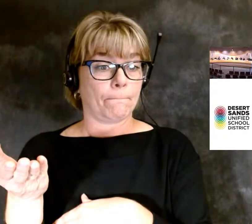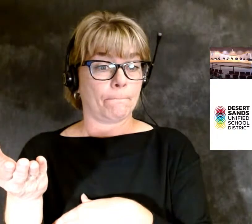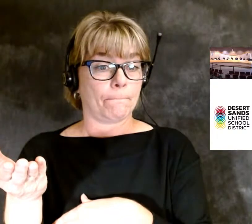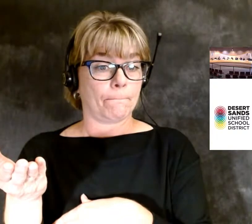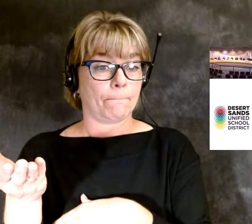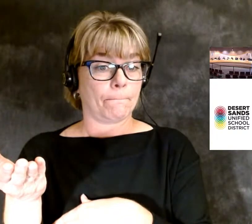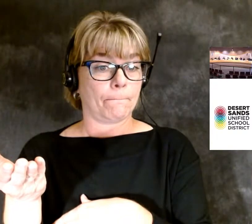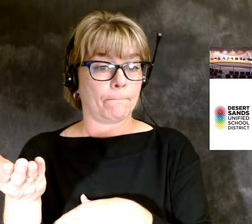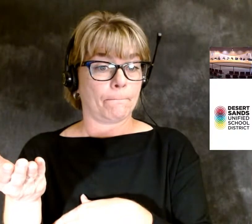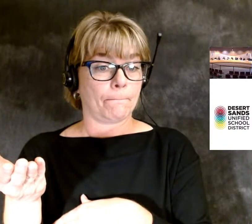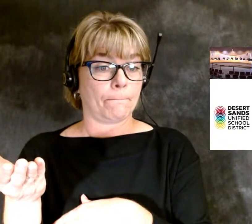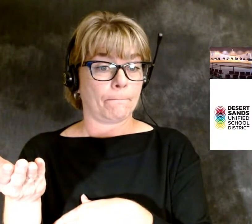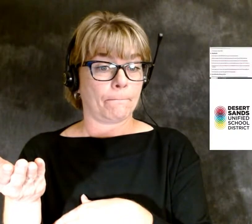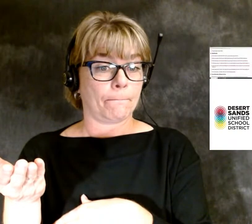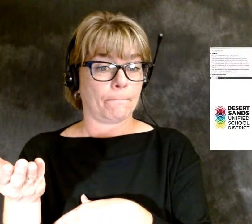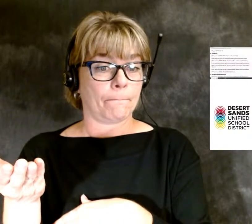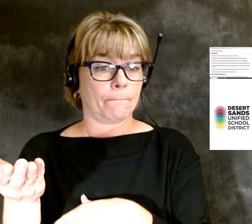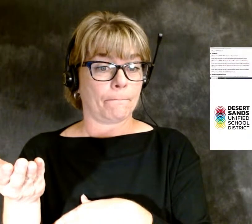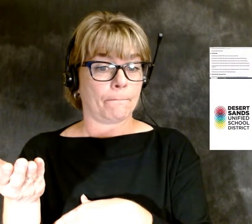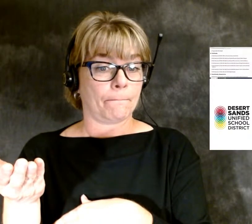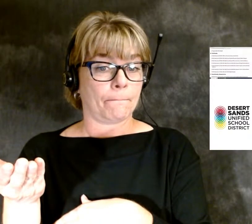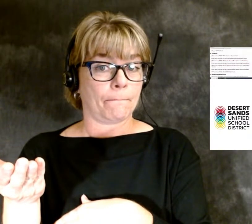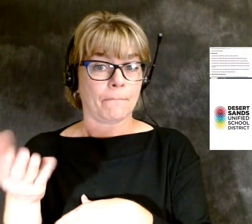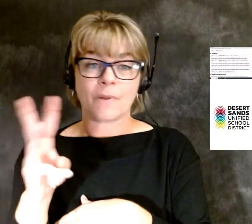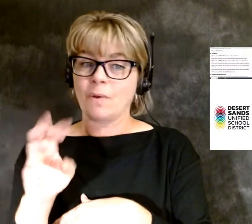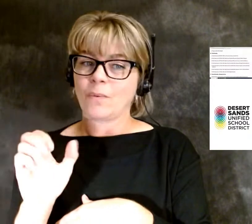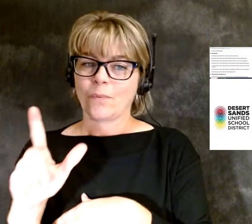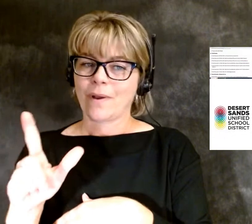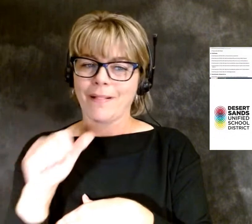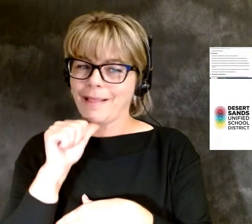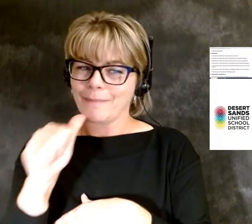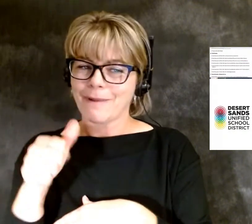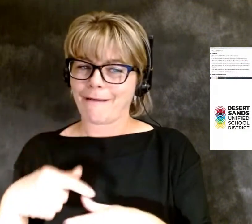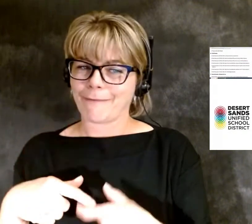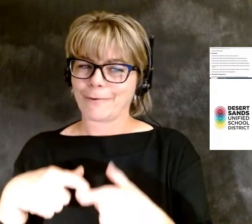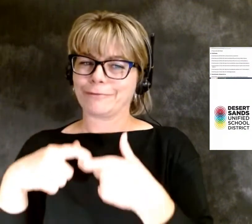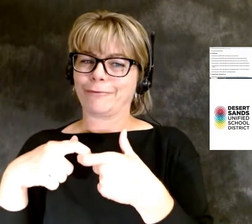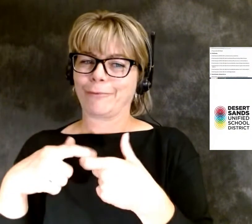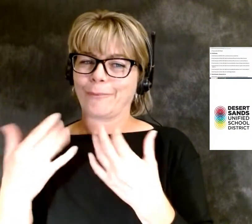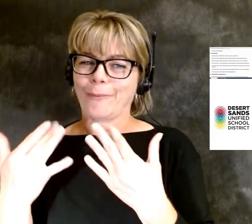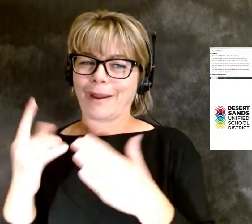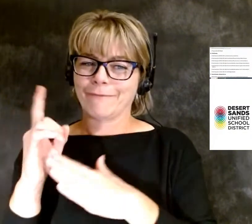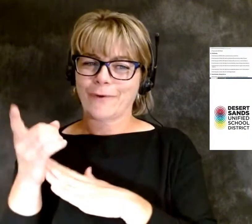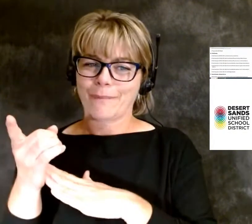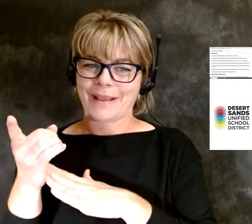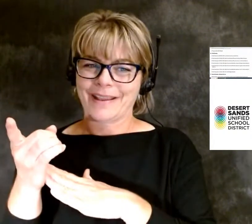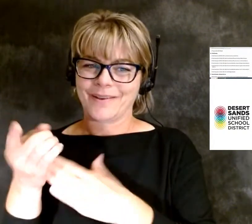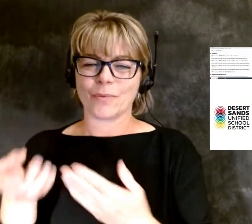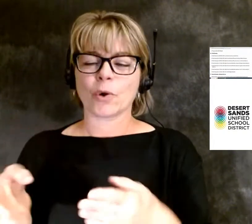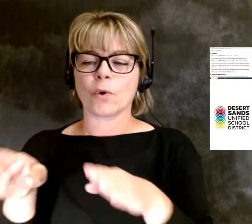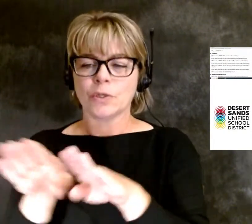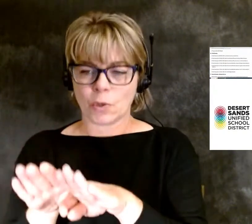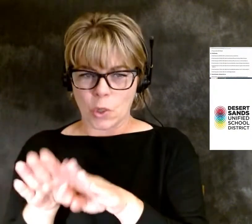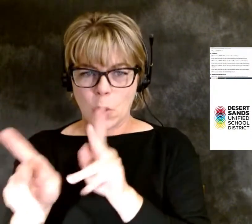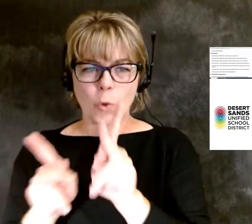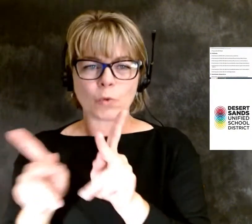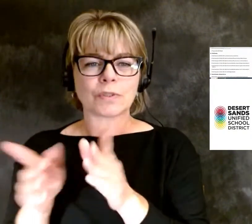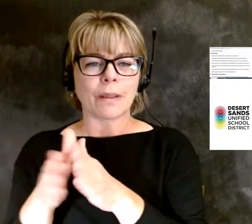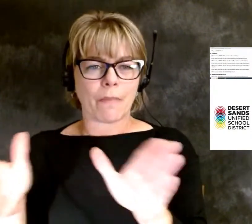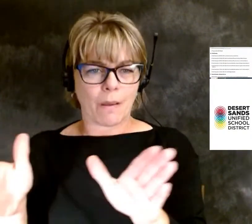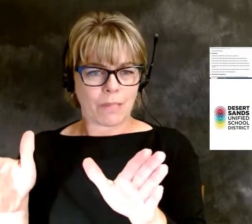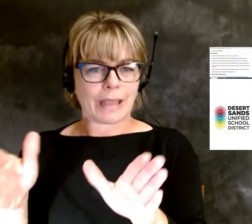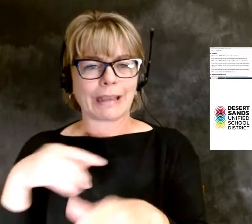Well, I'm not gonna wait a whole minute, you guys. So we will close the public hearing at